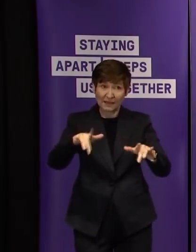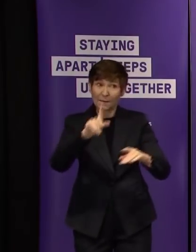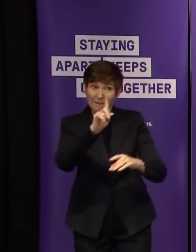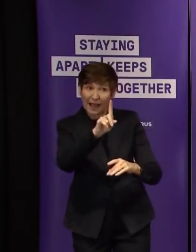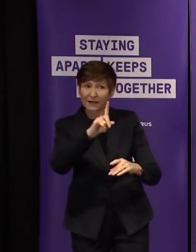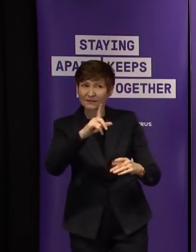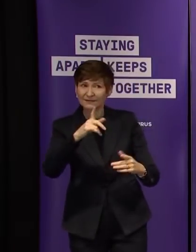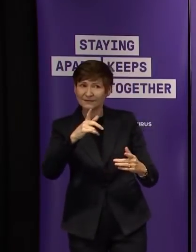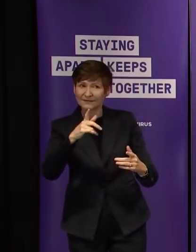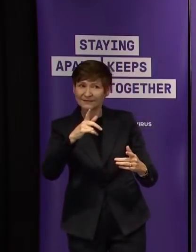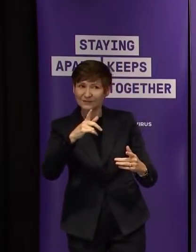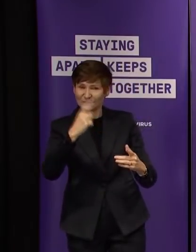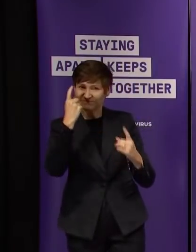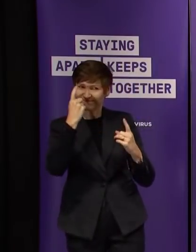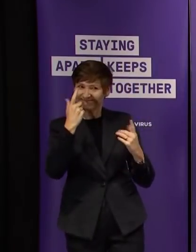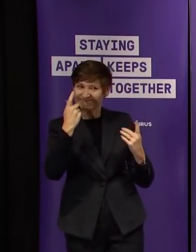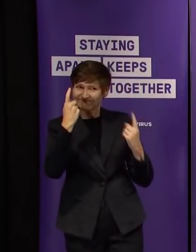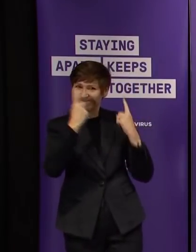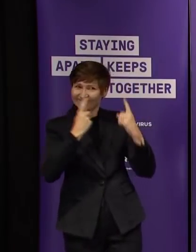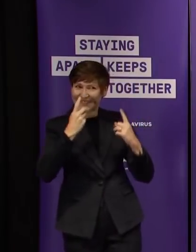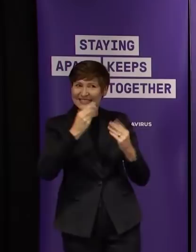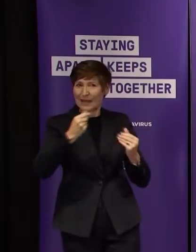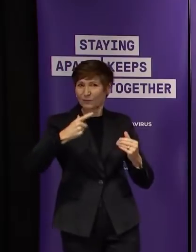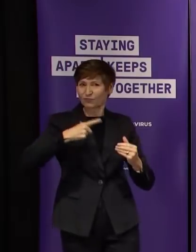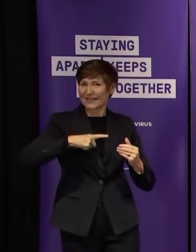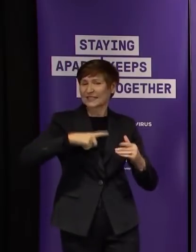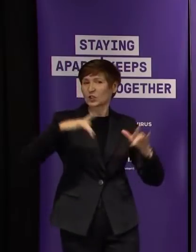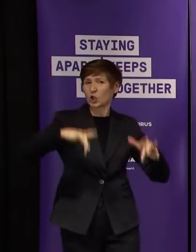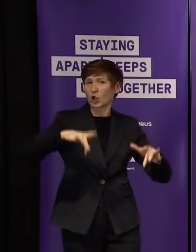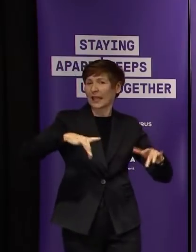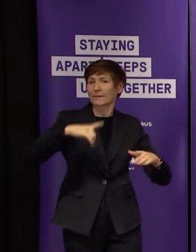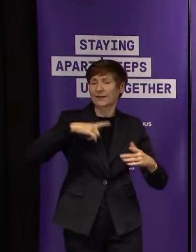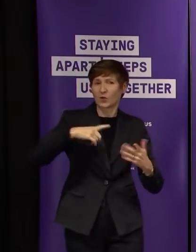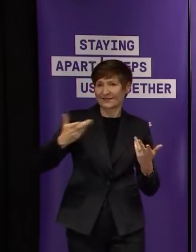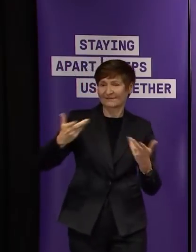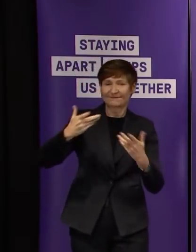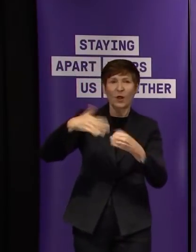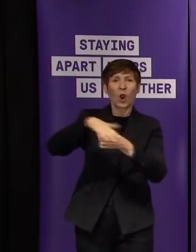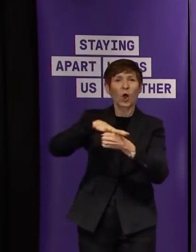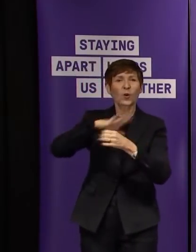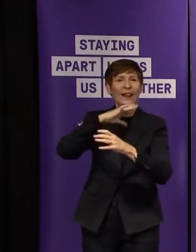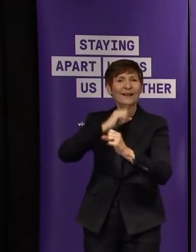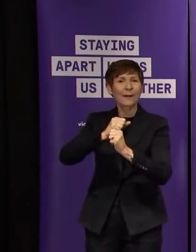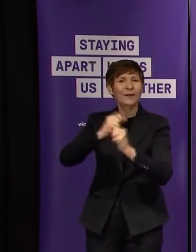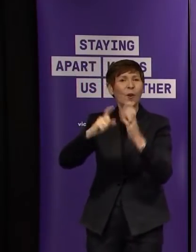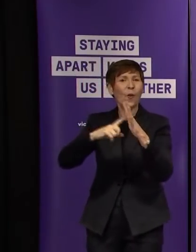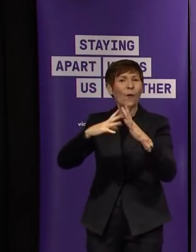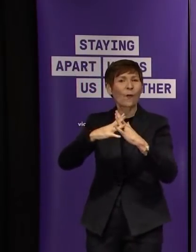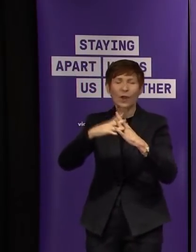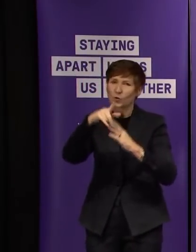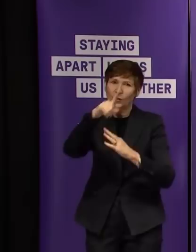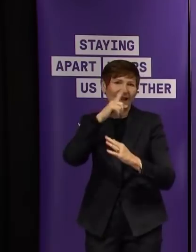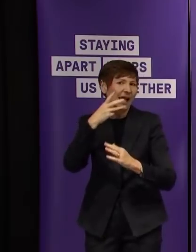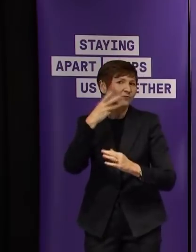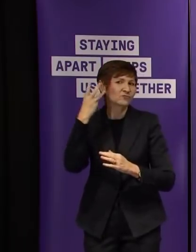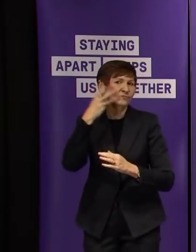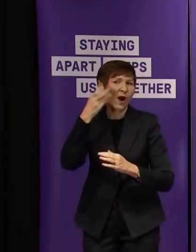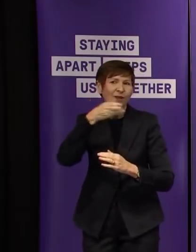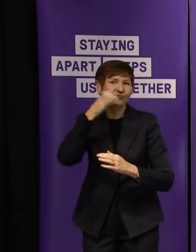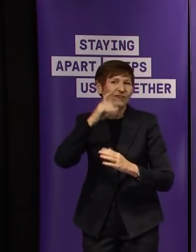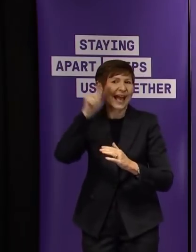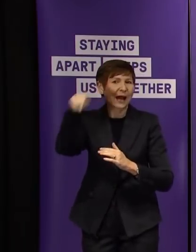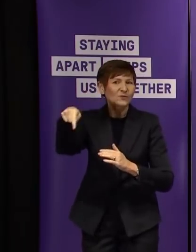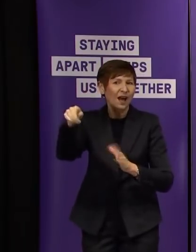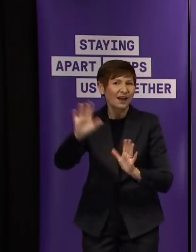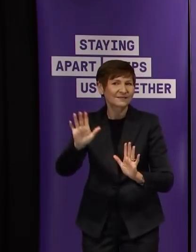about that's not practical, some of the barriers simply won't be there. At what stage or step will Melbourne be brought in line with